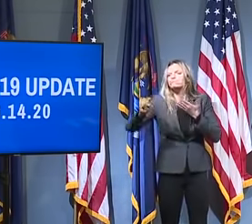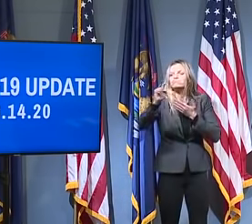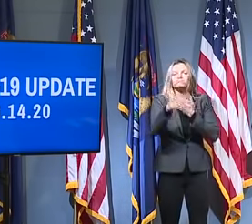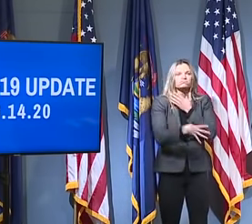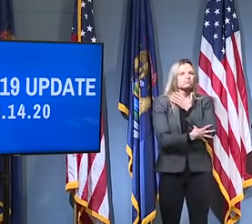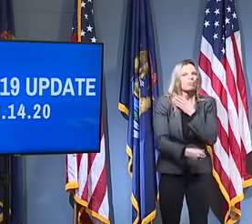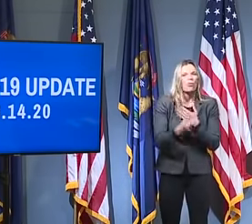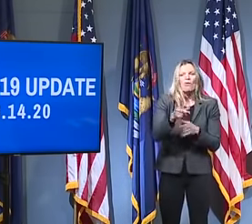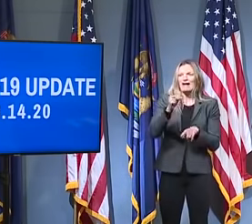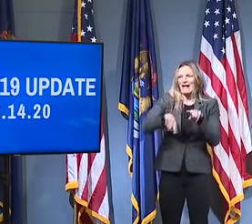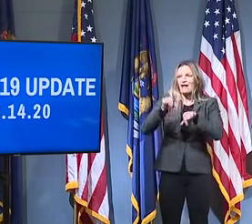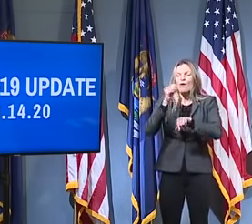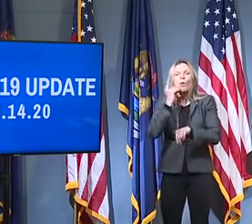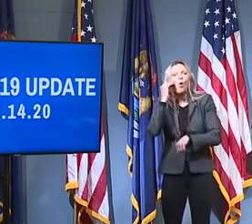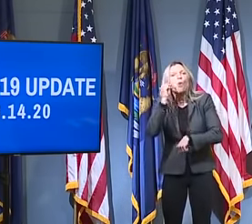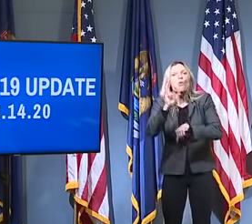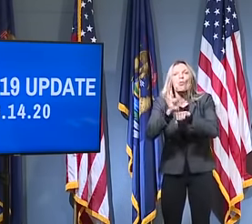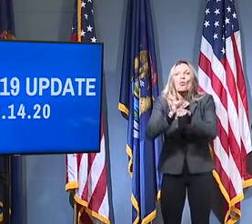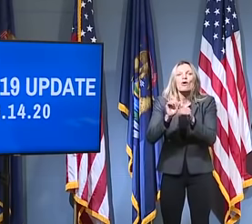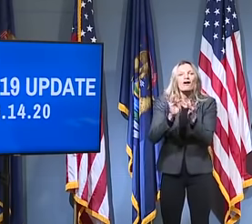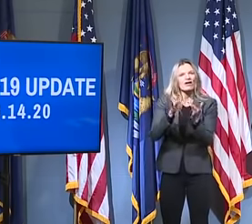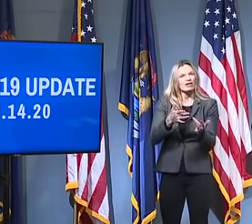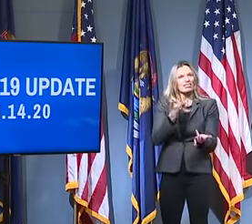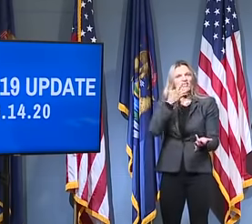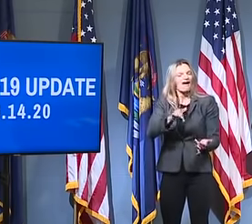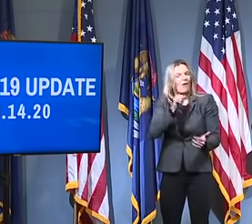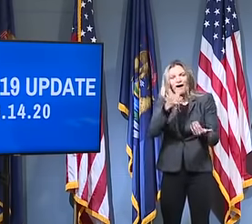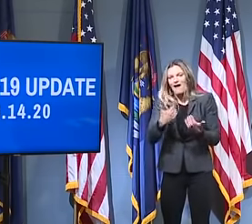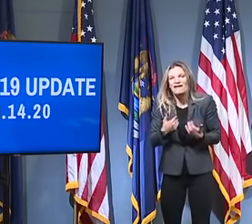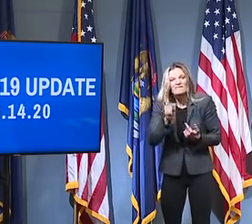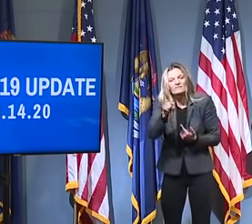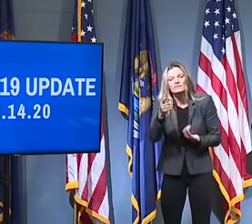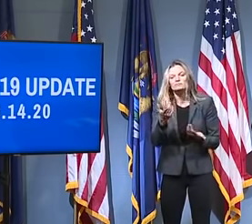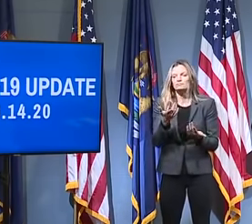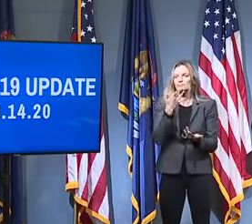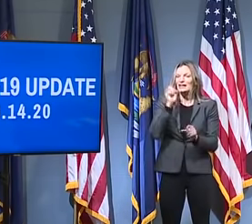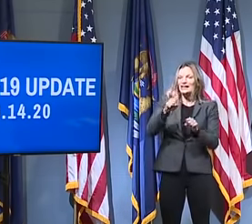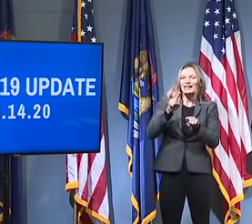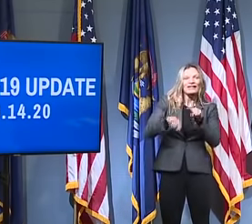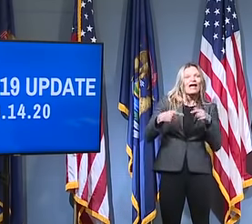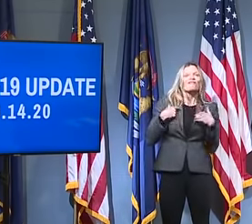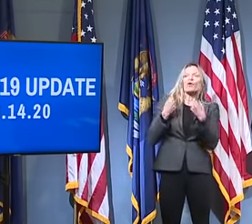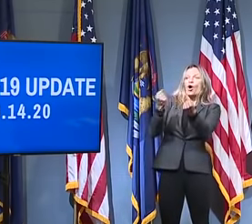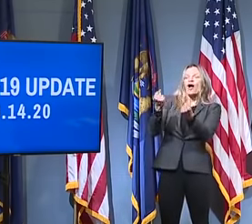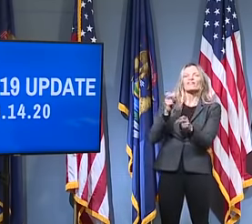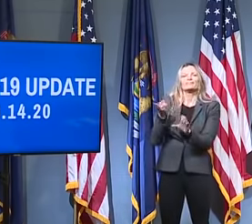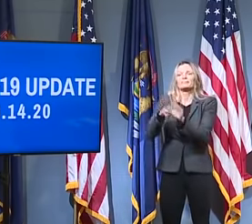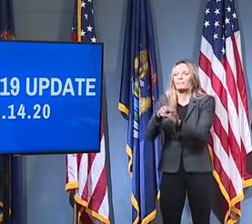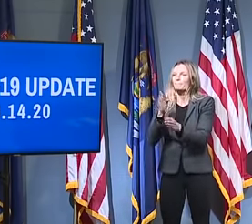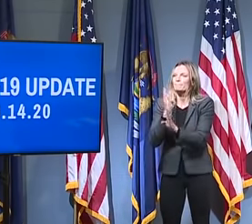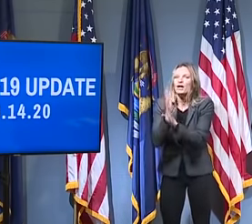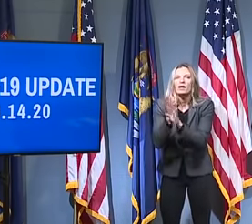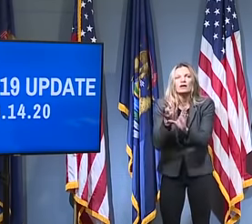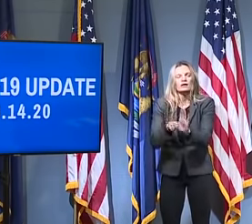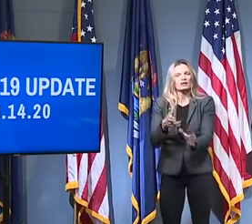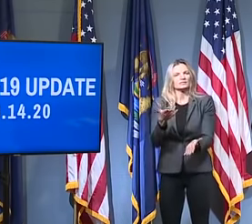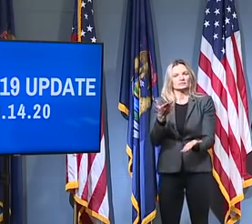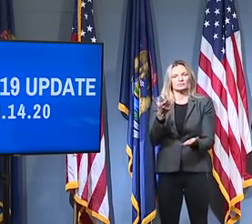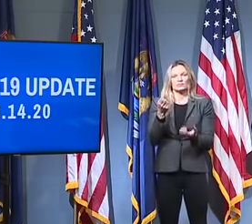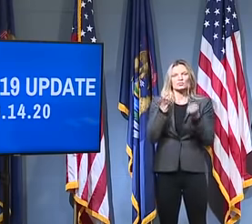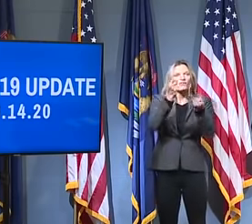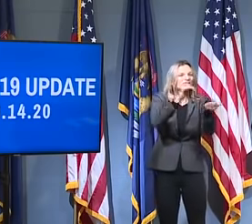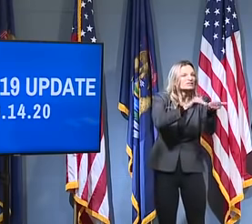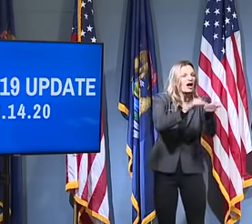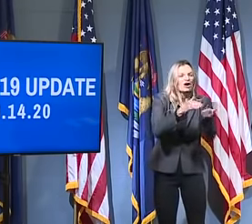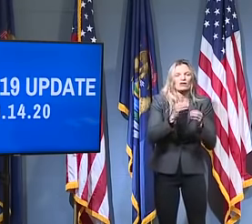home, who take public transportation to get groceries and other services, who don't have access to quality health care in a consistent